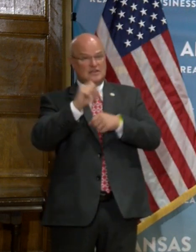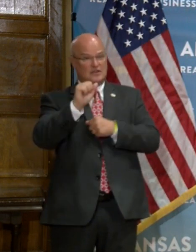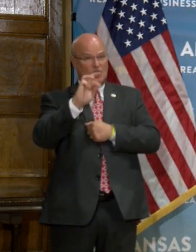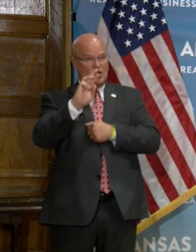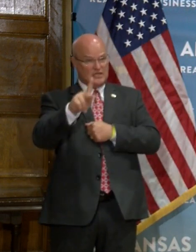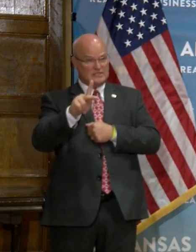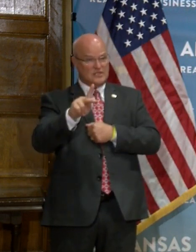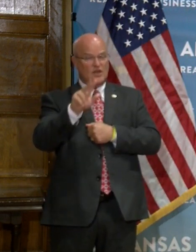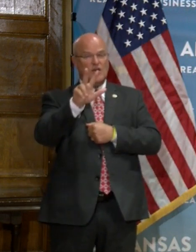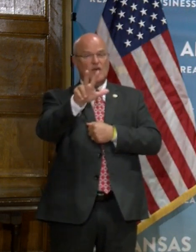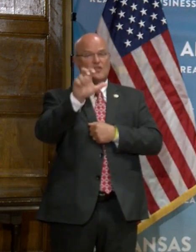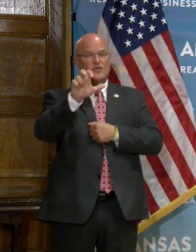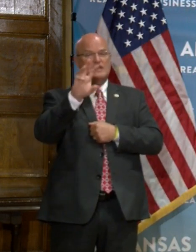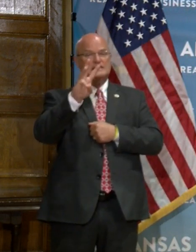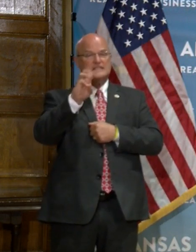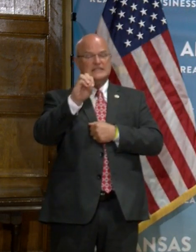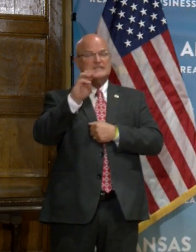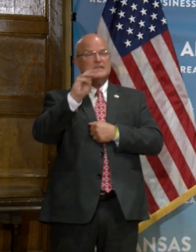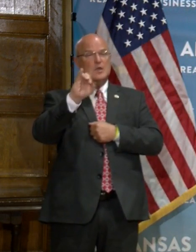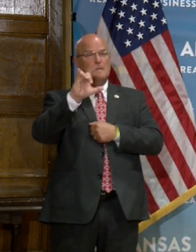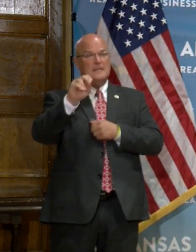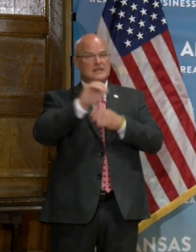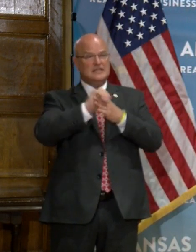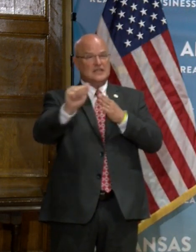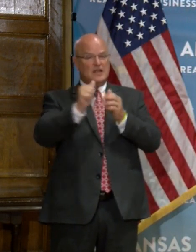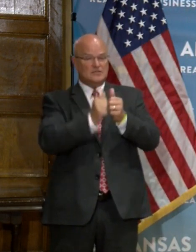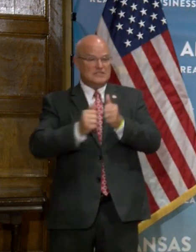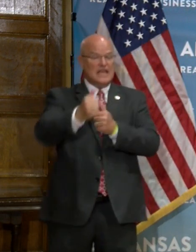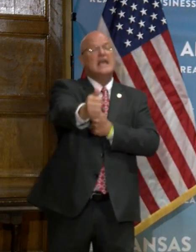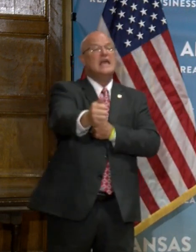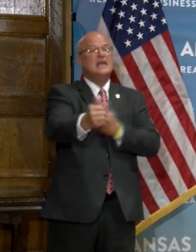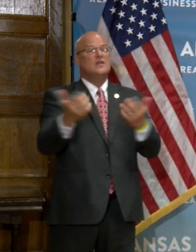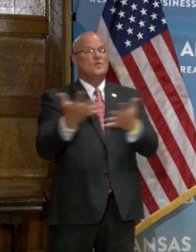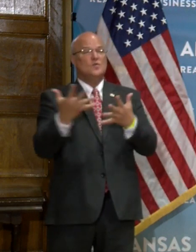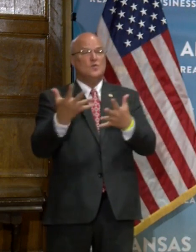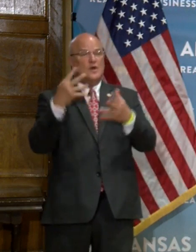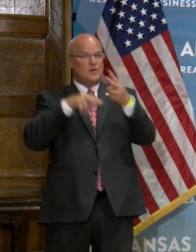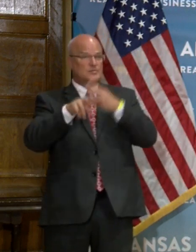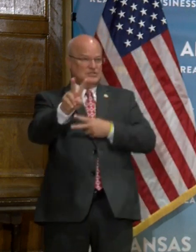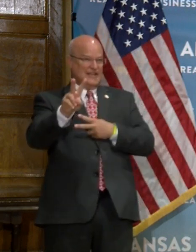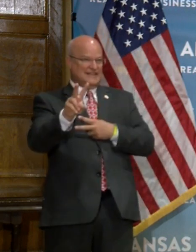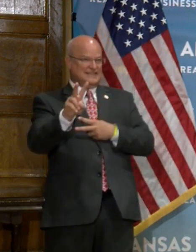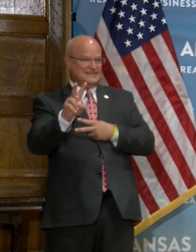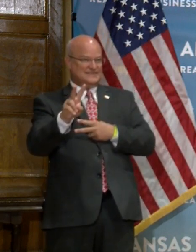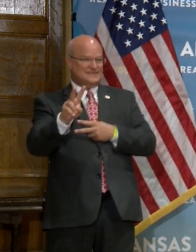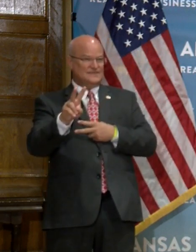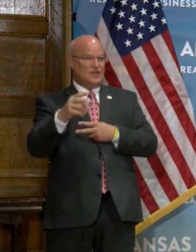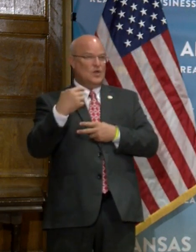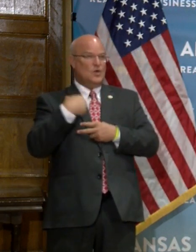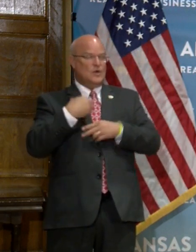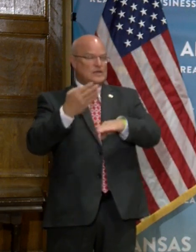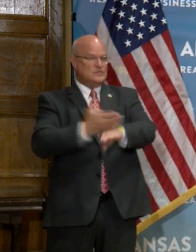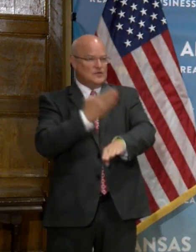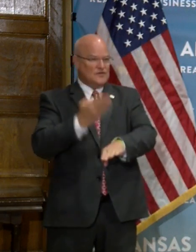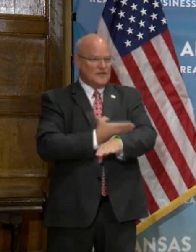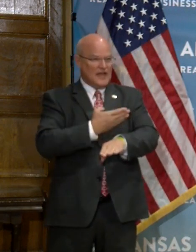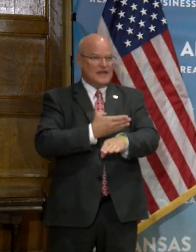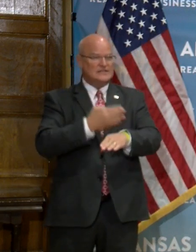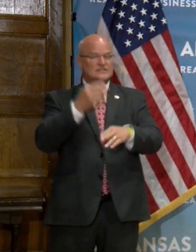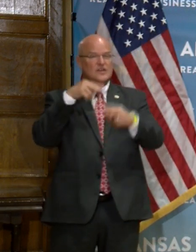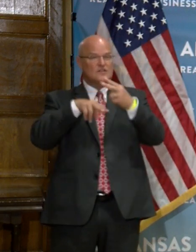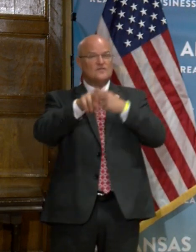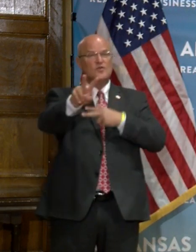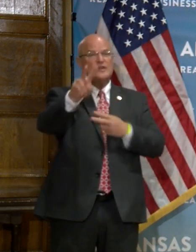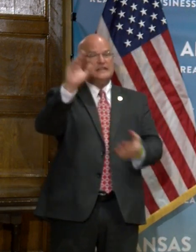Arkansas $360 million ahead of where we thought we were going to be. We revised our revenue